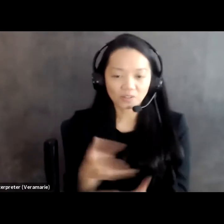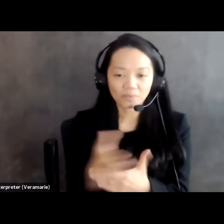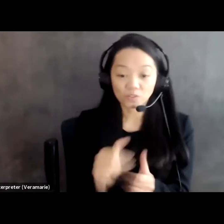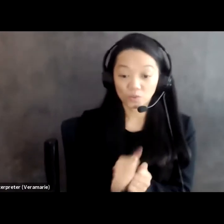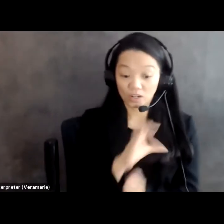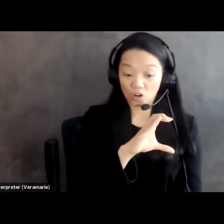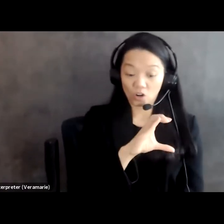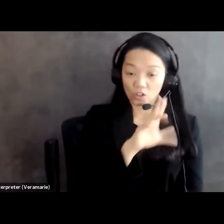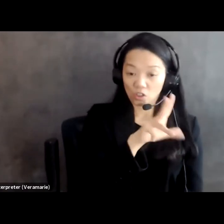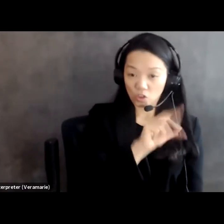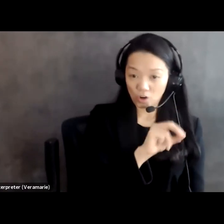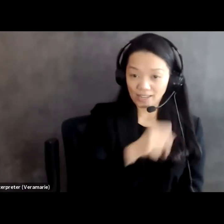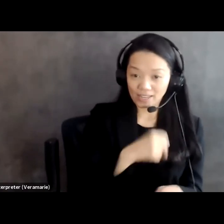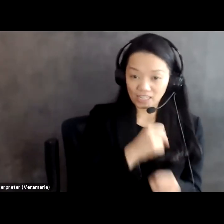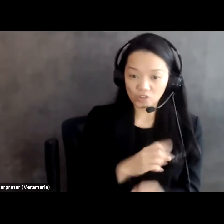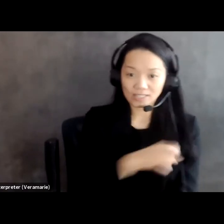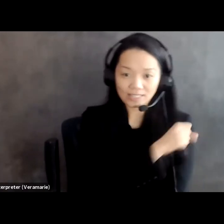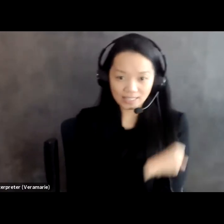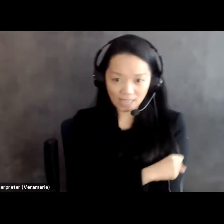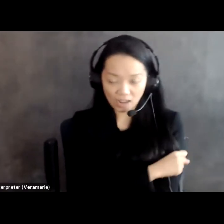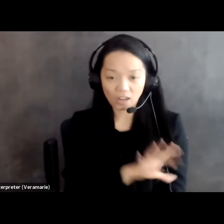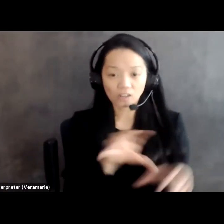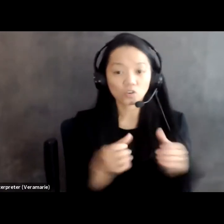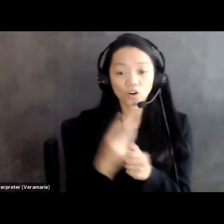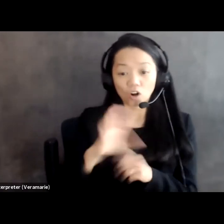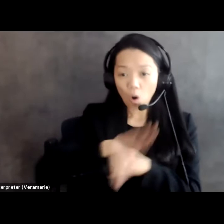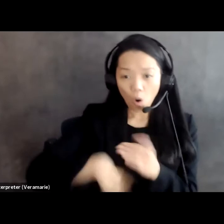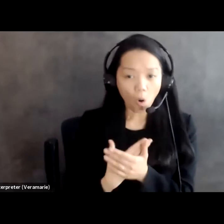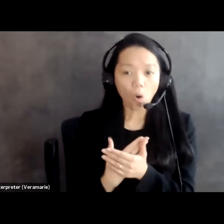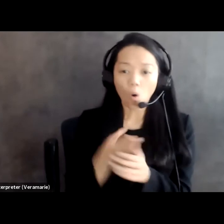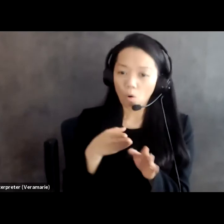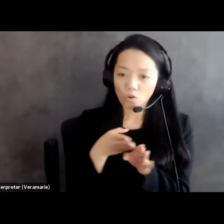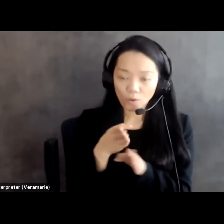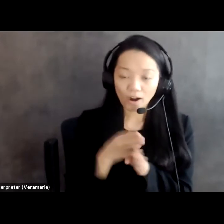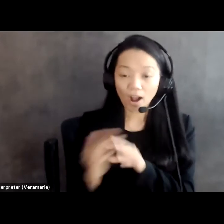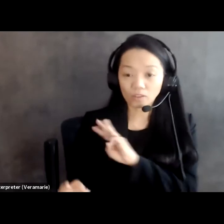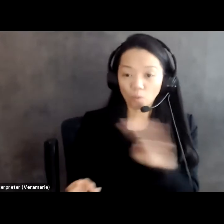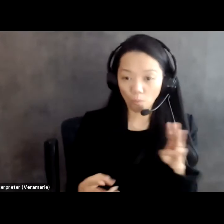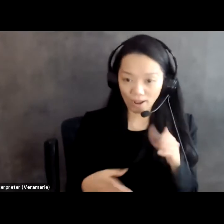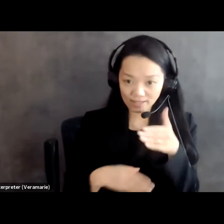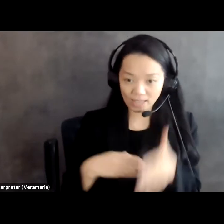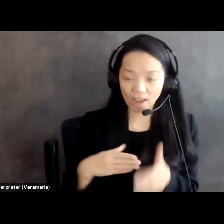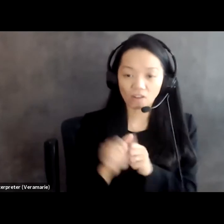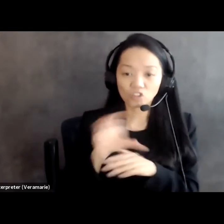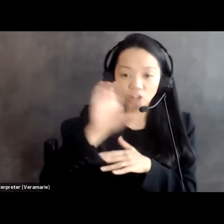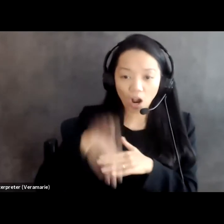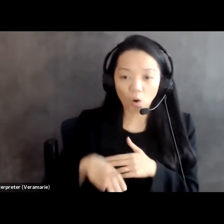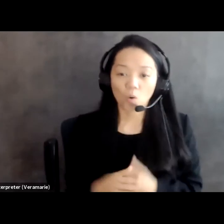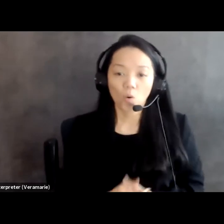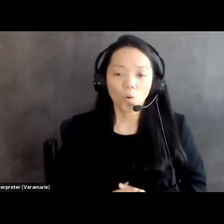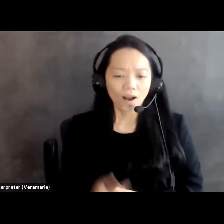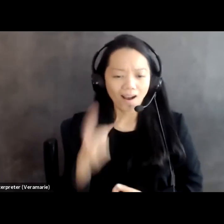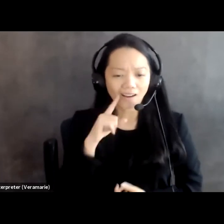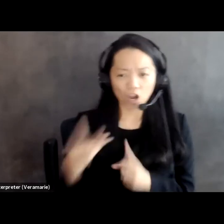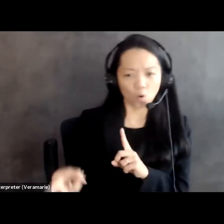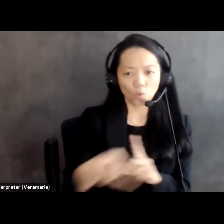County Hospital and Mount Sinai Hospital, and my whole career practicing on the west side of Chicago. And I got